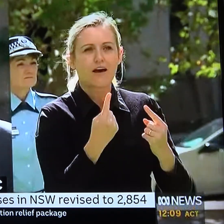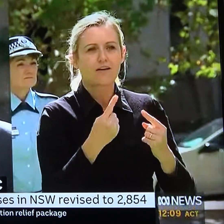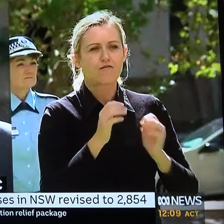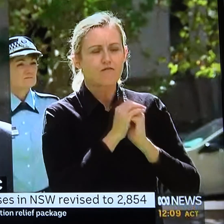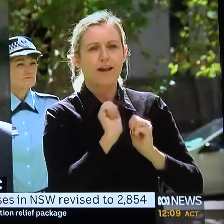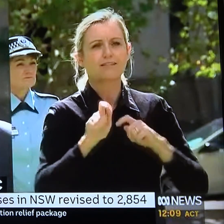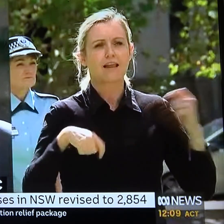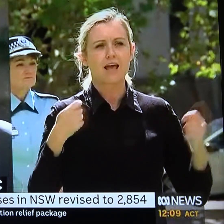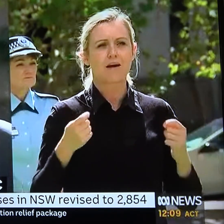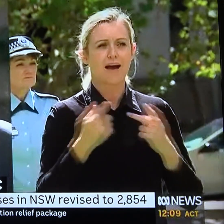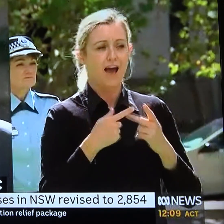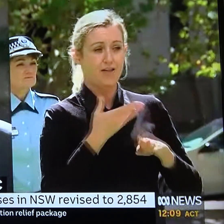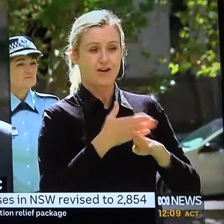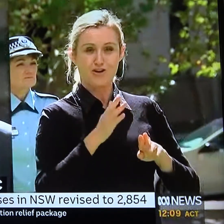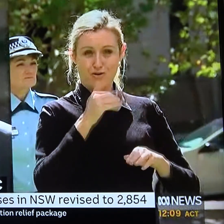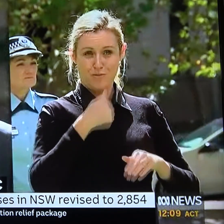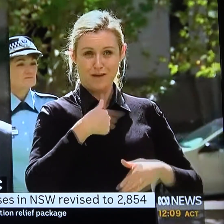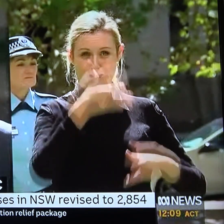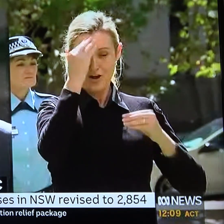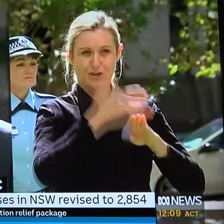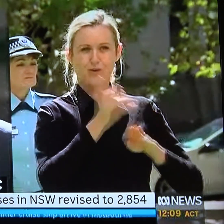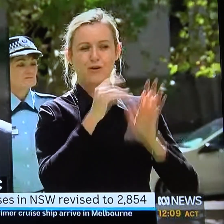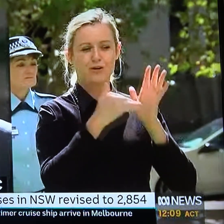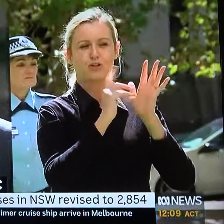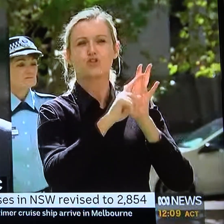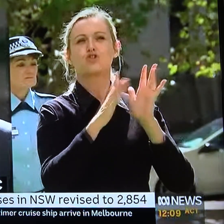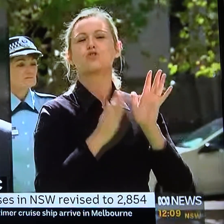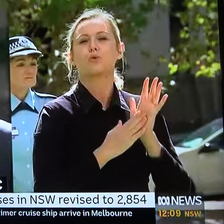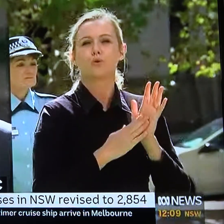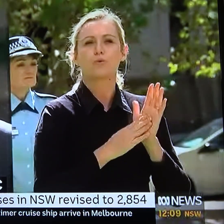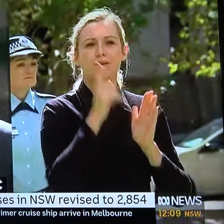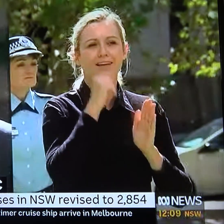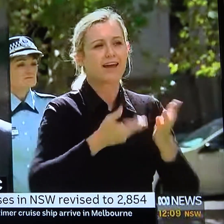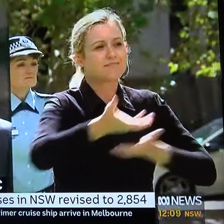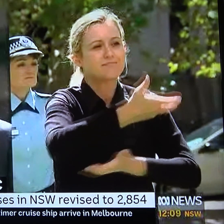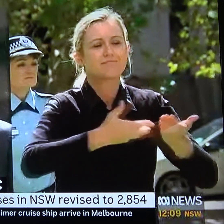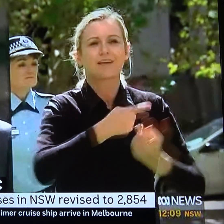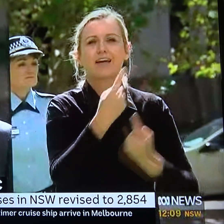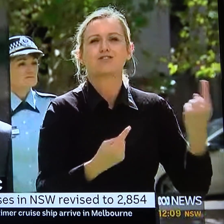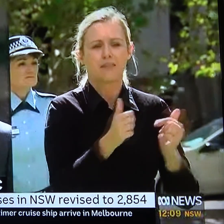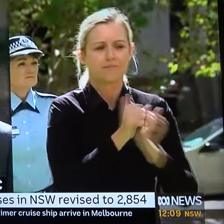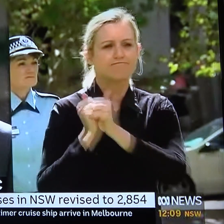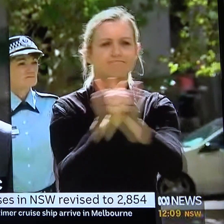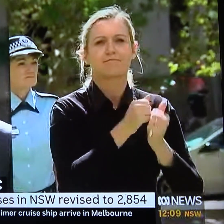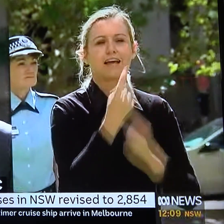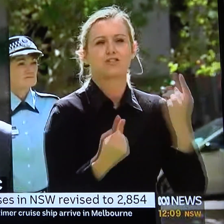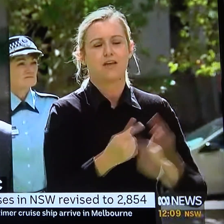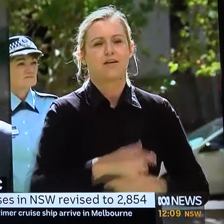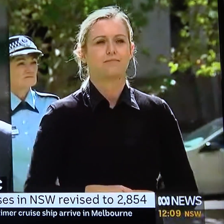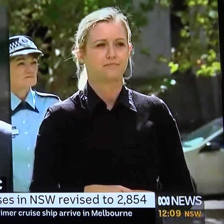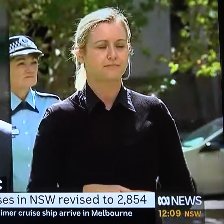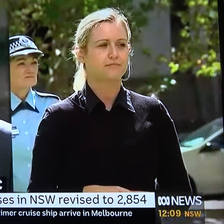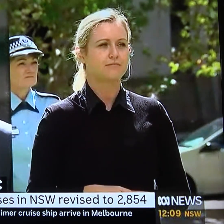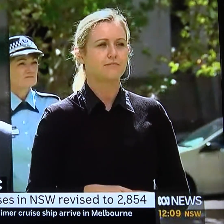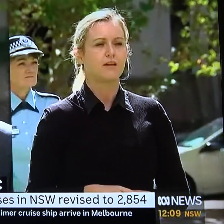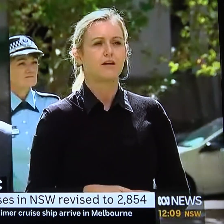confirm some changes around pharmacy and GP arrangements. But before I do that, and David Heffernan, the President of the Pharmacy Guild, will have some more to